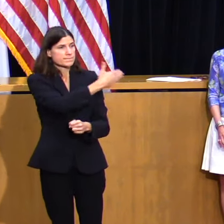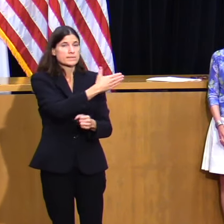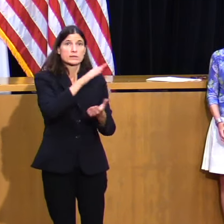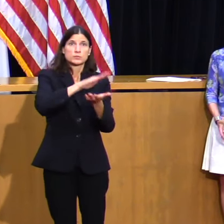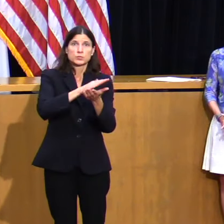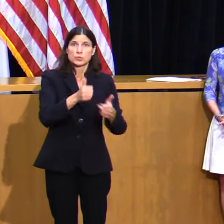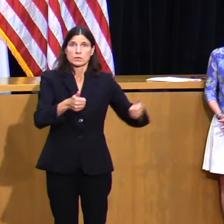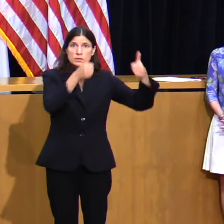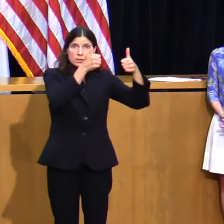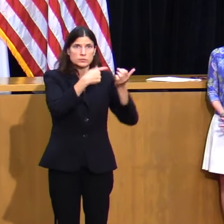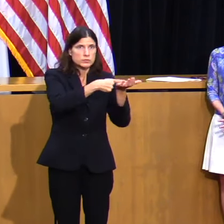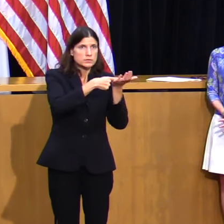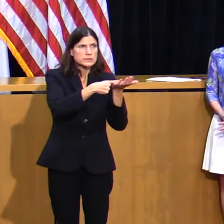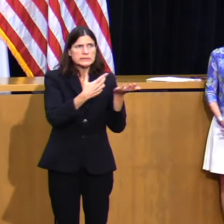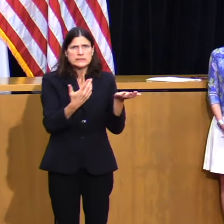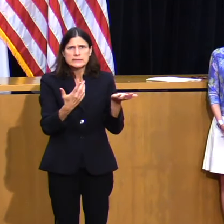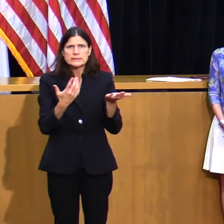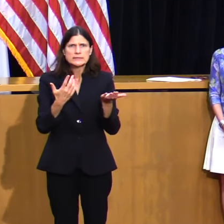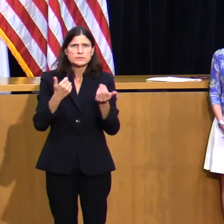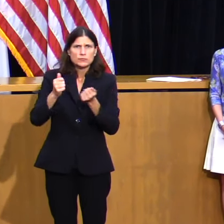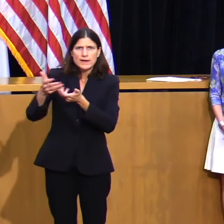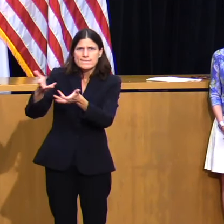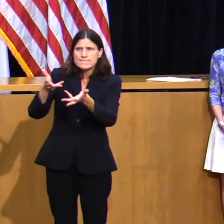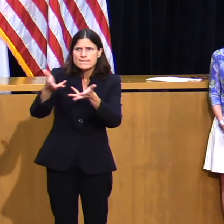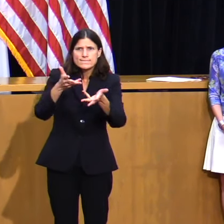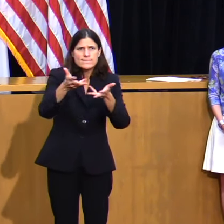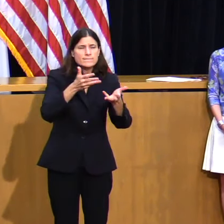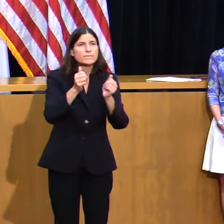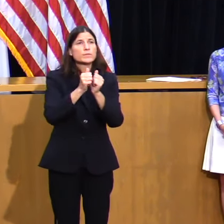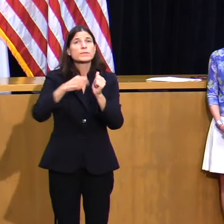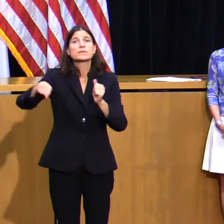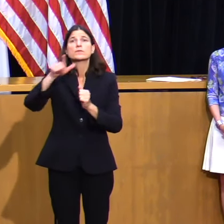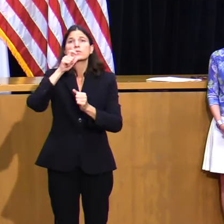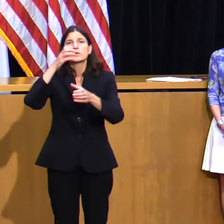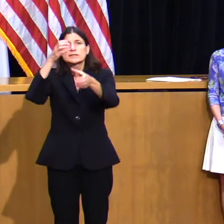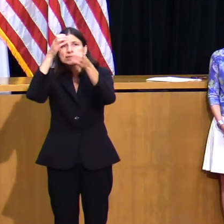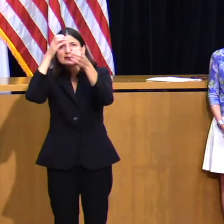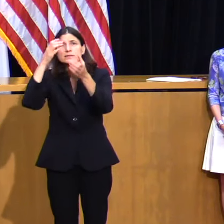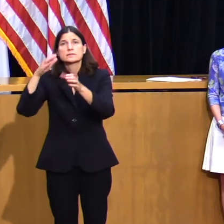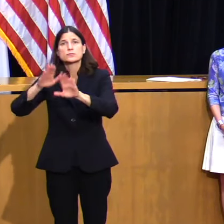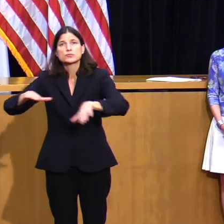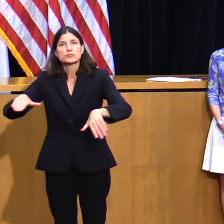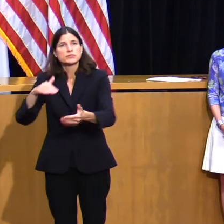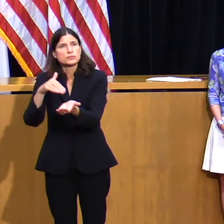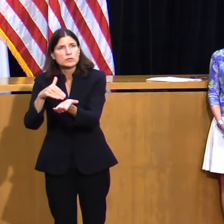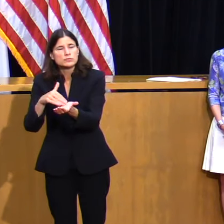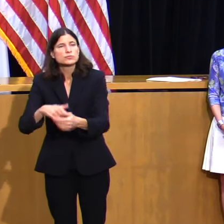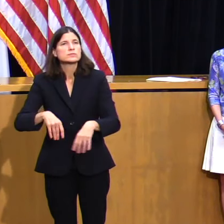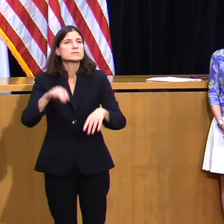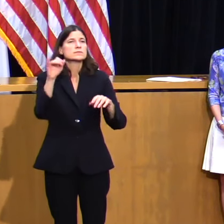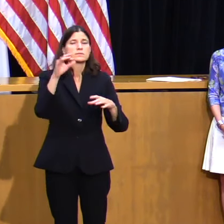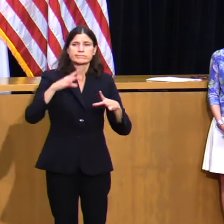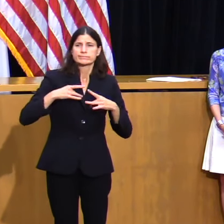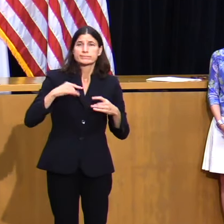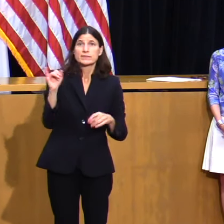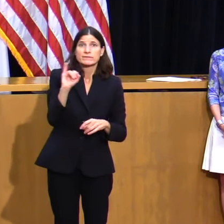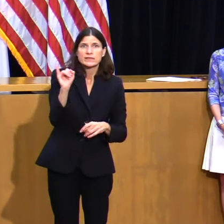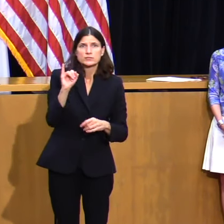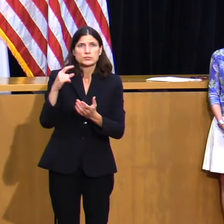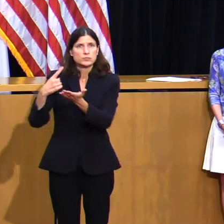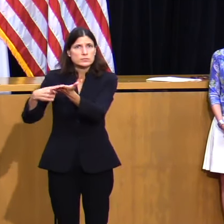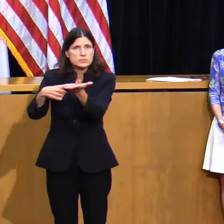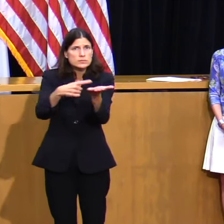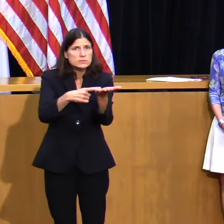epidemiologists, infectious disease specialists, and the pediatric community. And that's why the American Academy of Pediatricians here